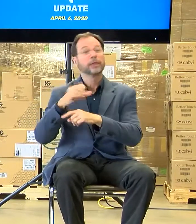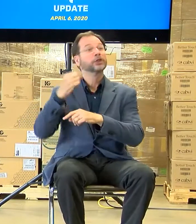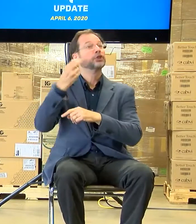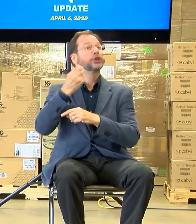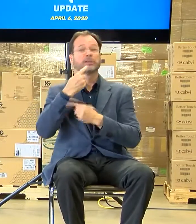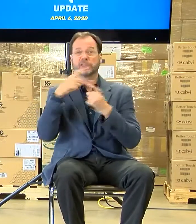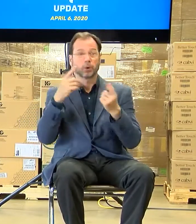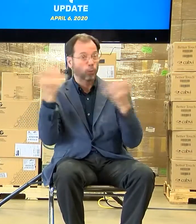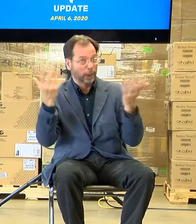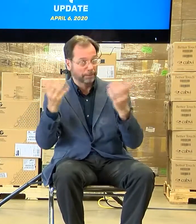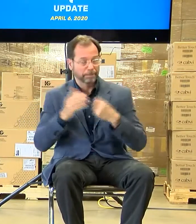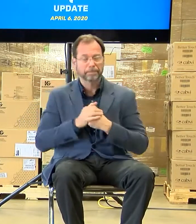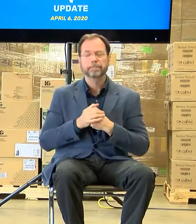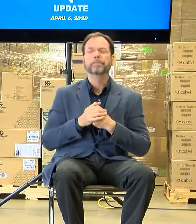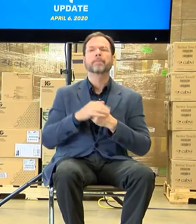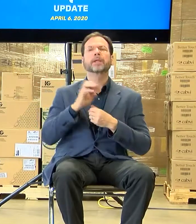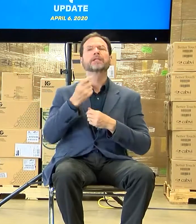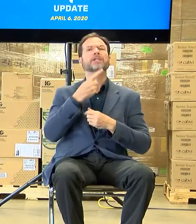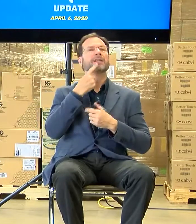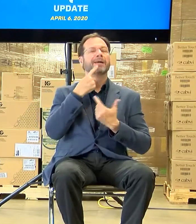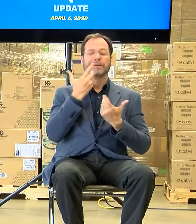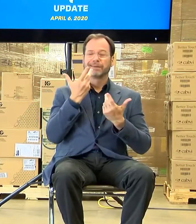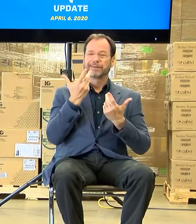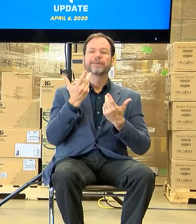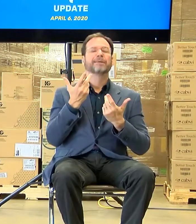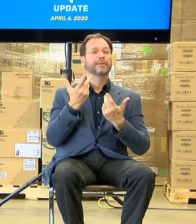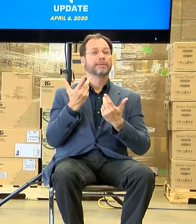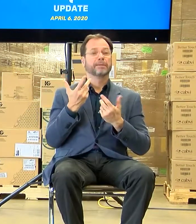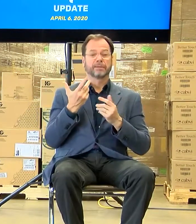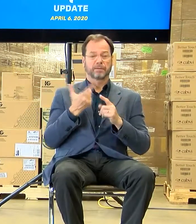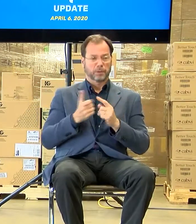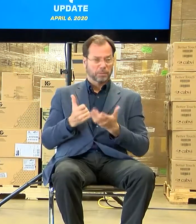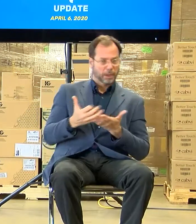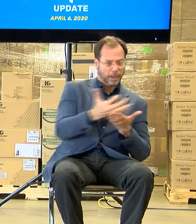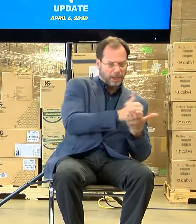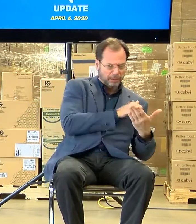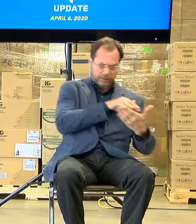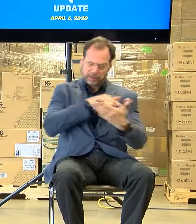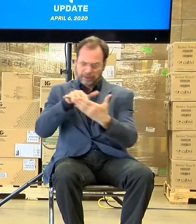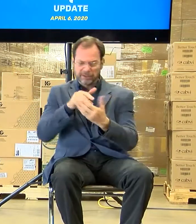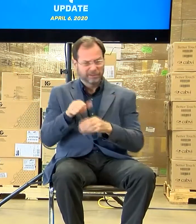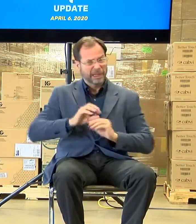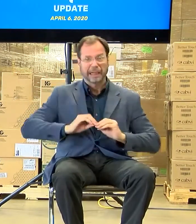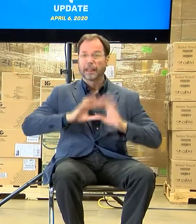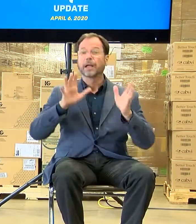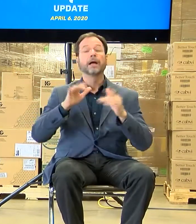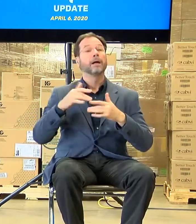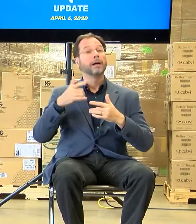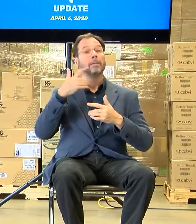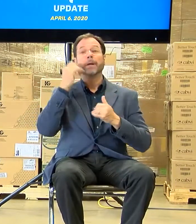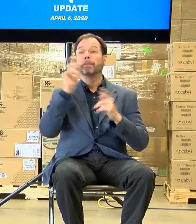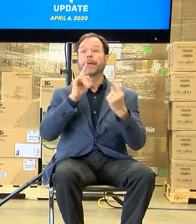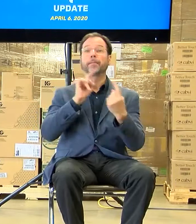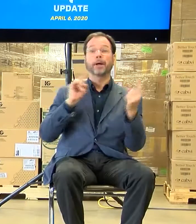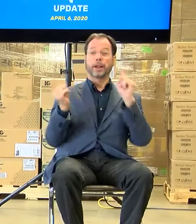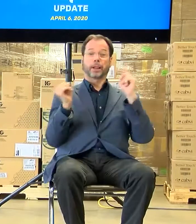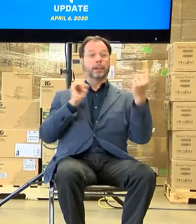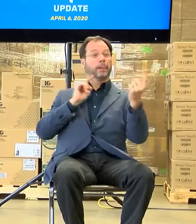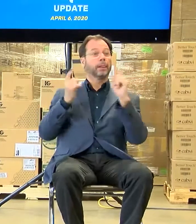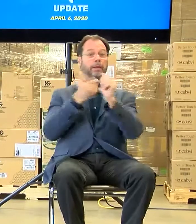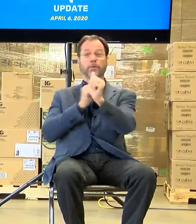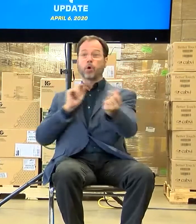this. She said that it is clear from the data that mitigation efforts are